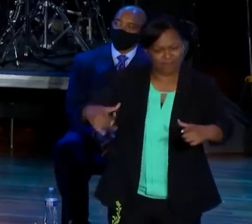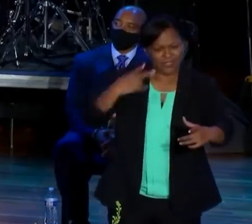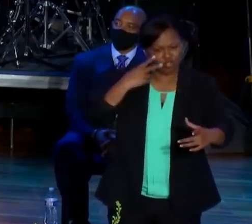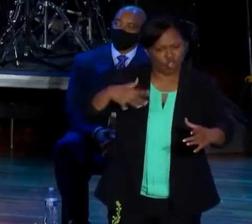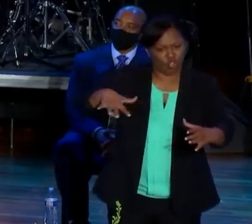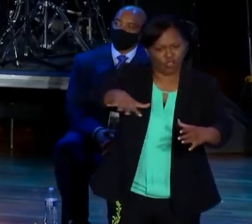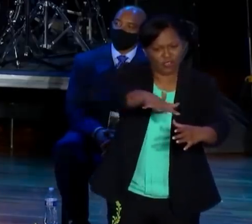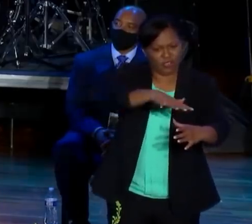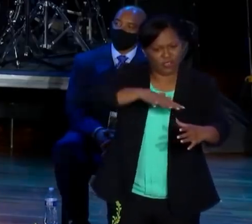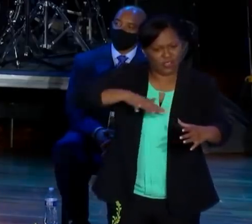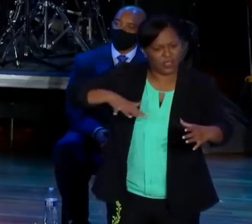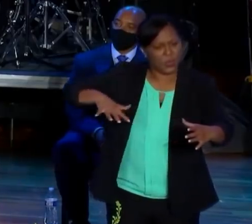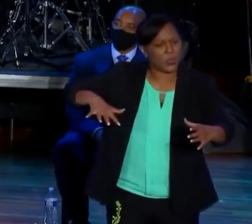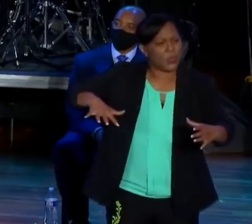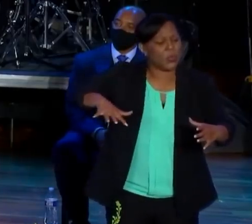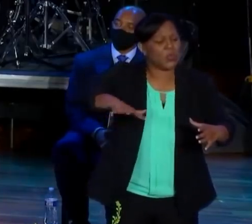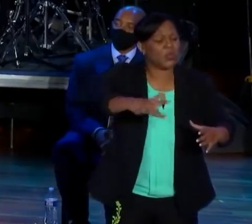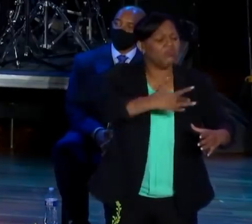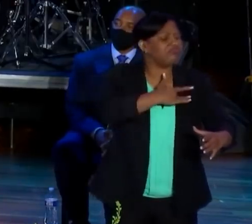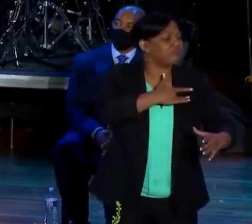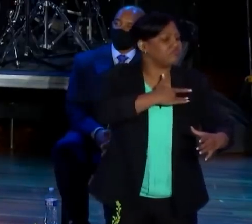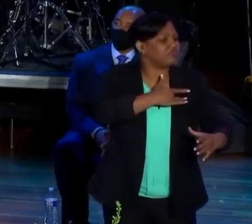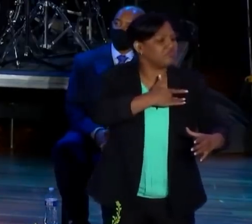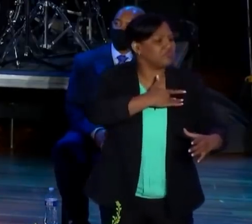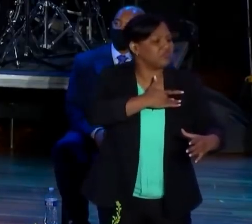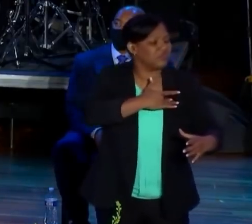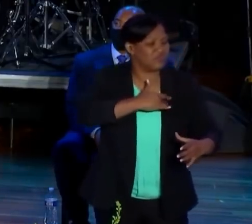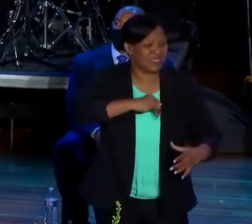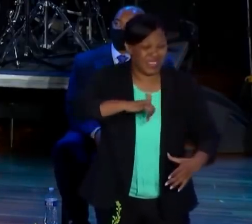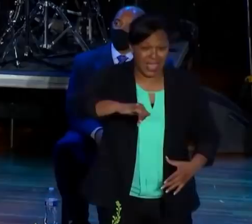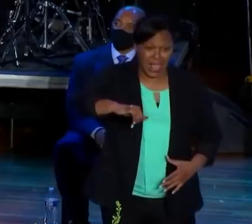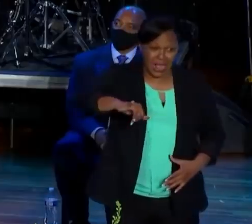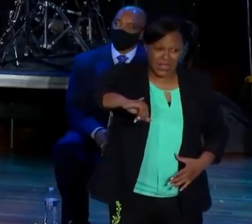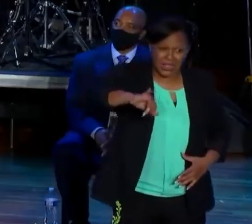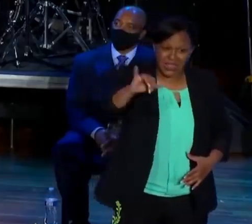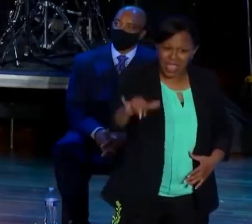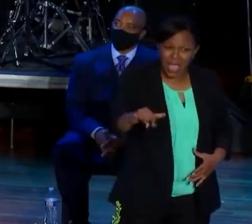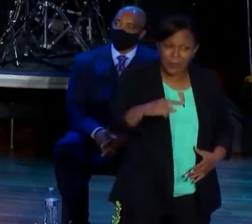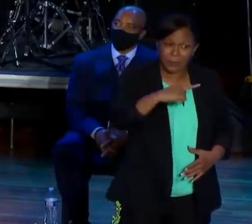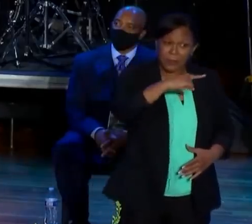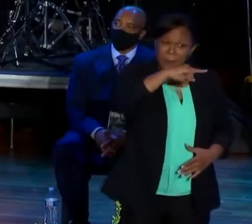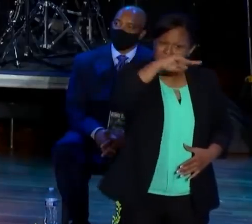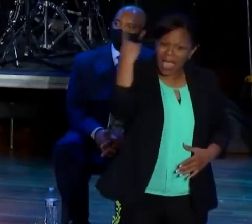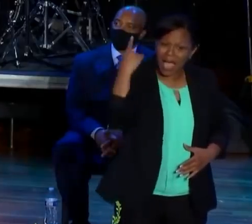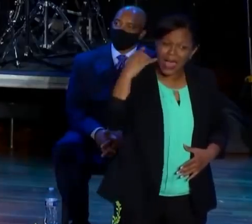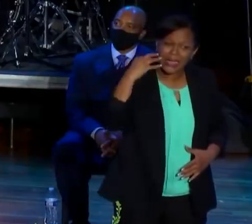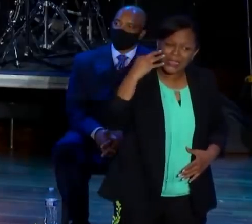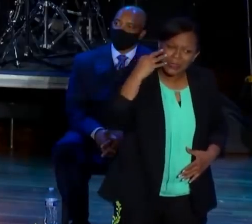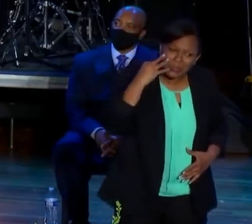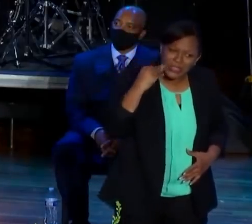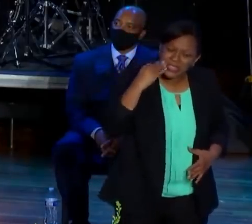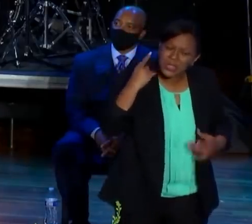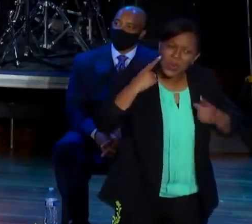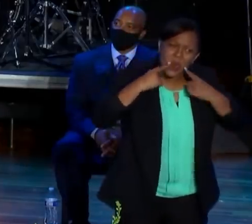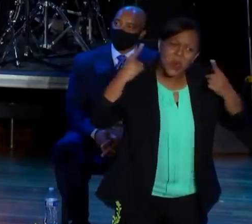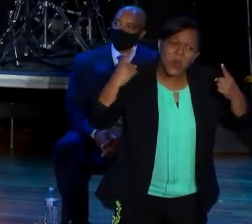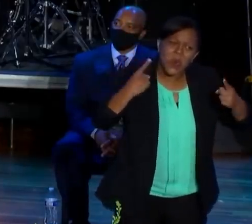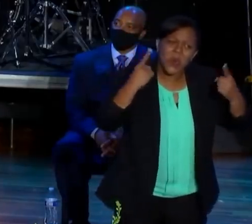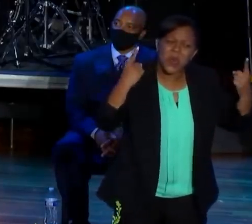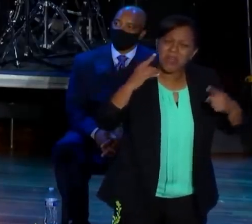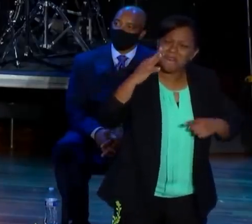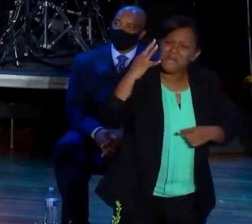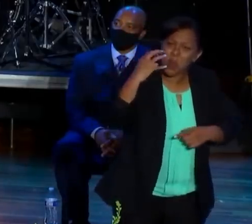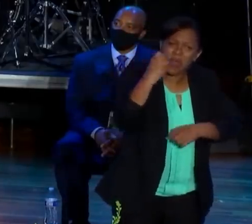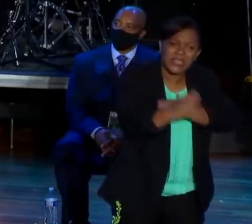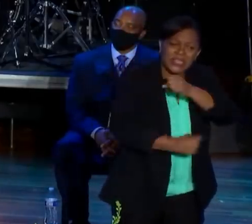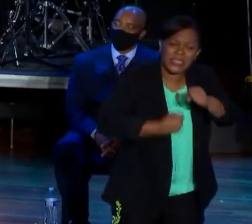folks, because ever since 401 years ago, the reason we could